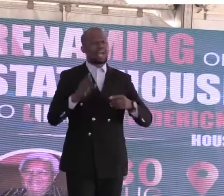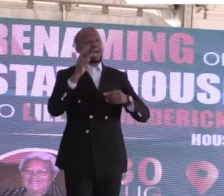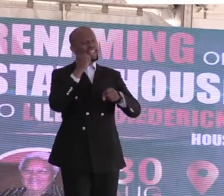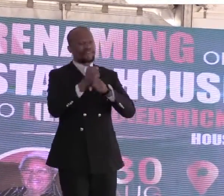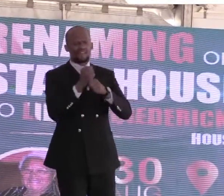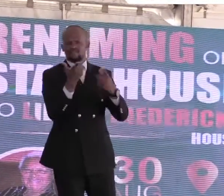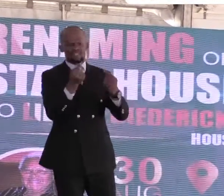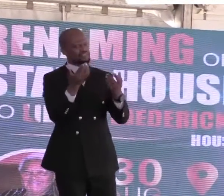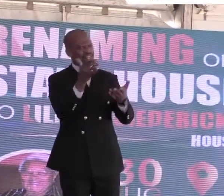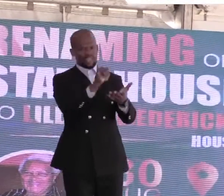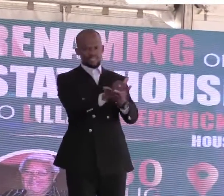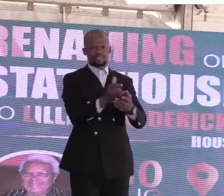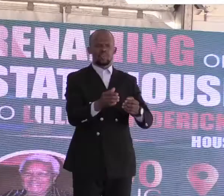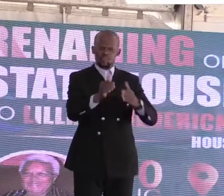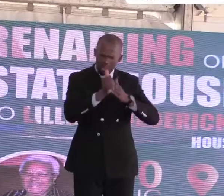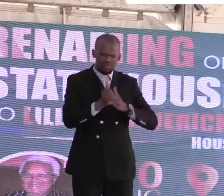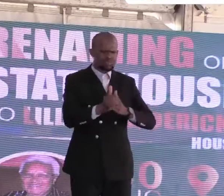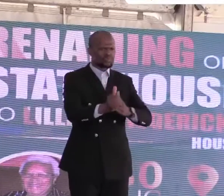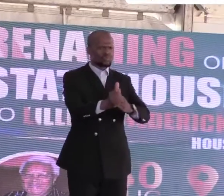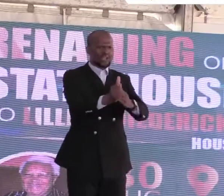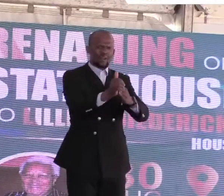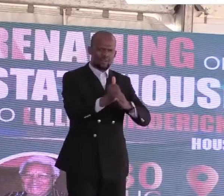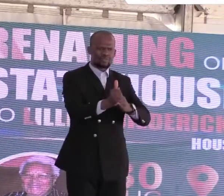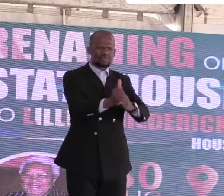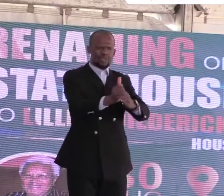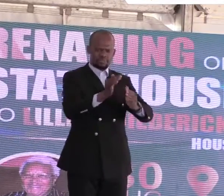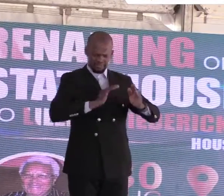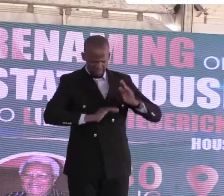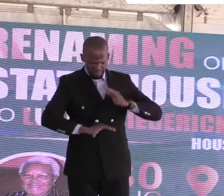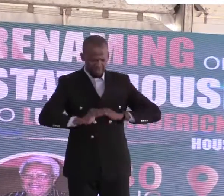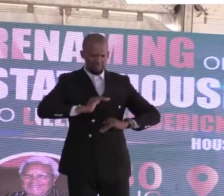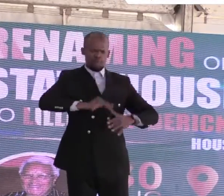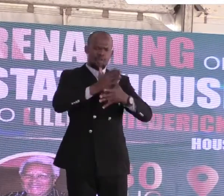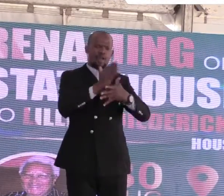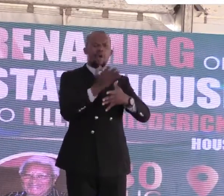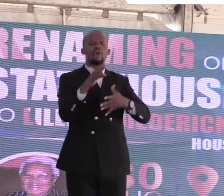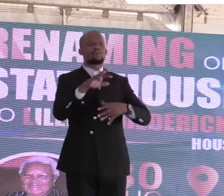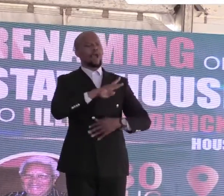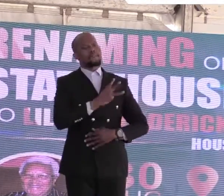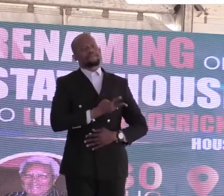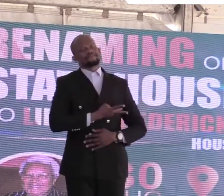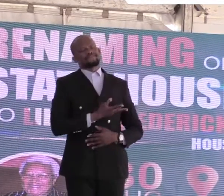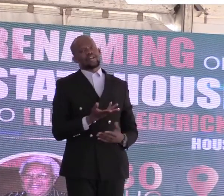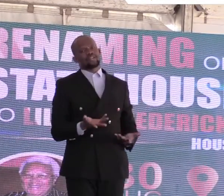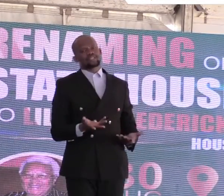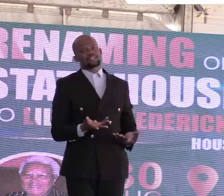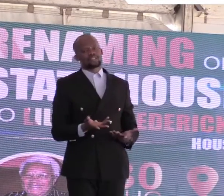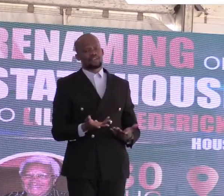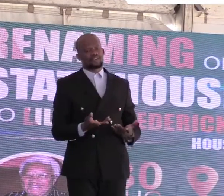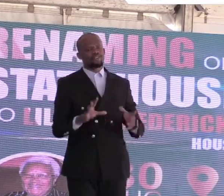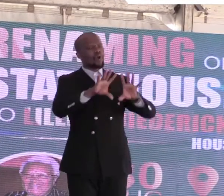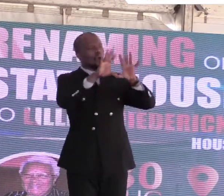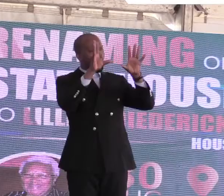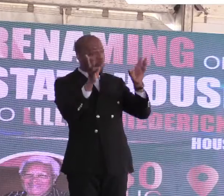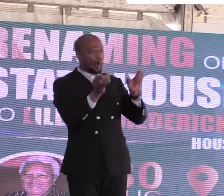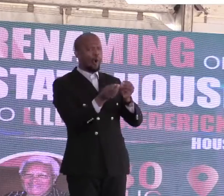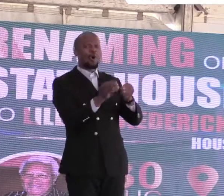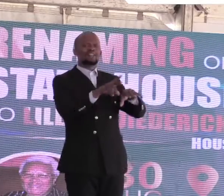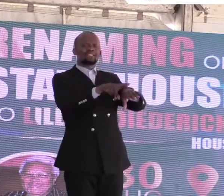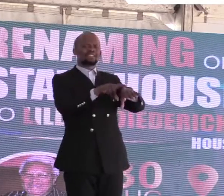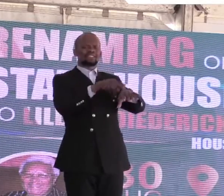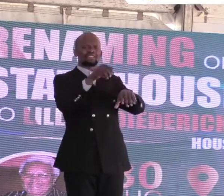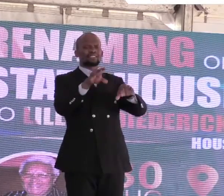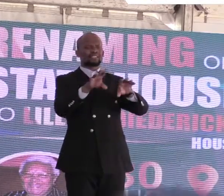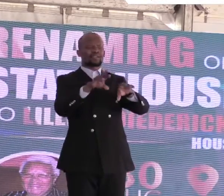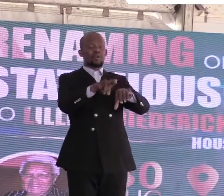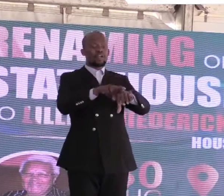work and with her loyalty towards the cause of women and of all South Africans, of all races in general.